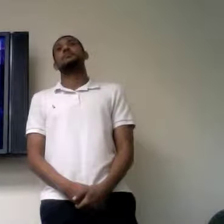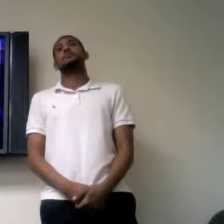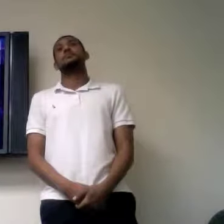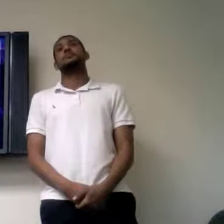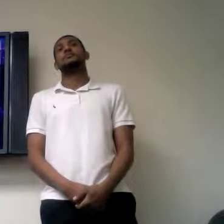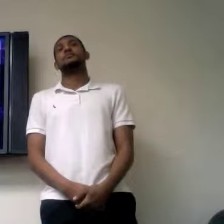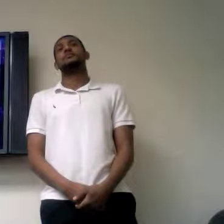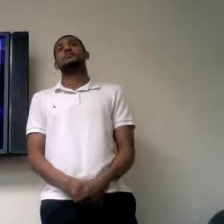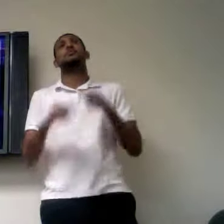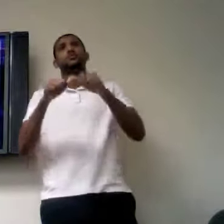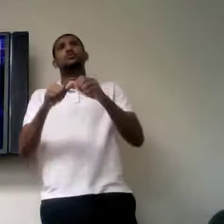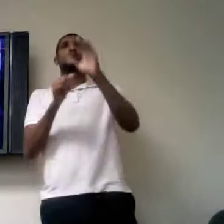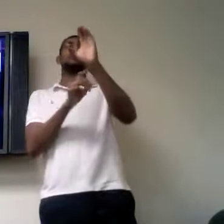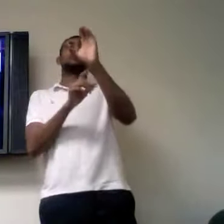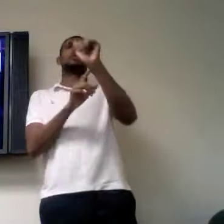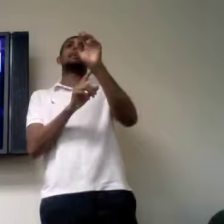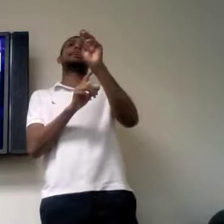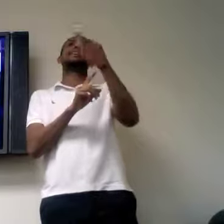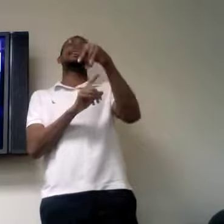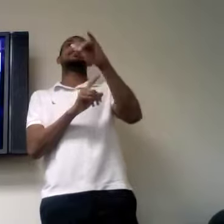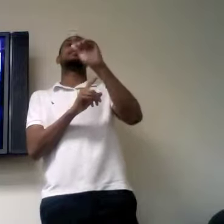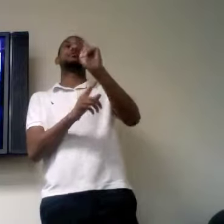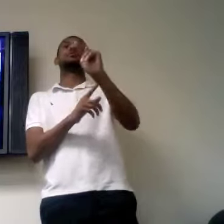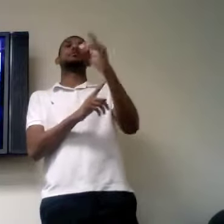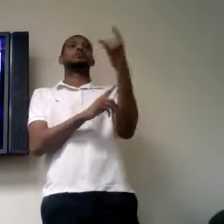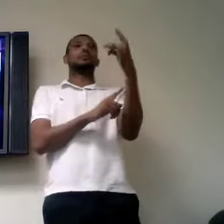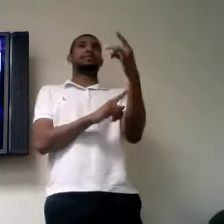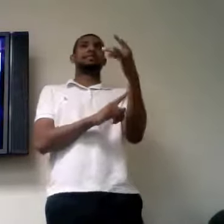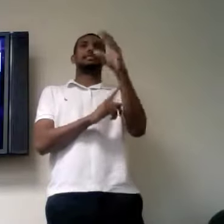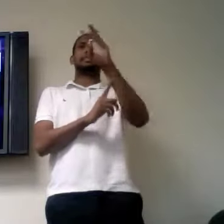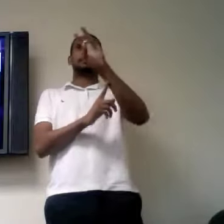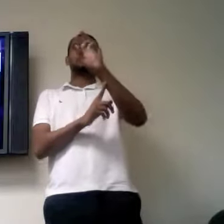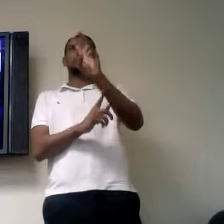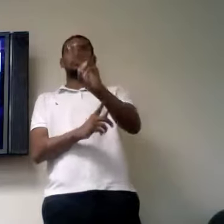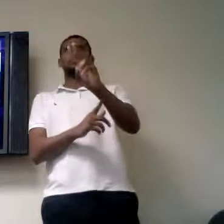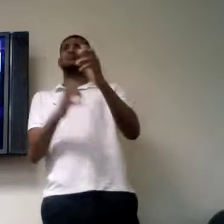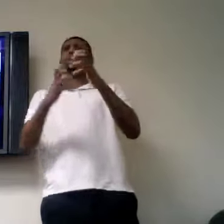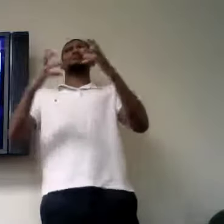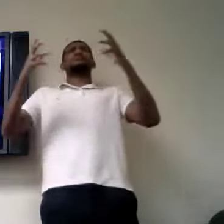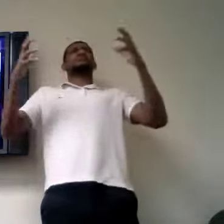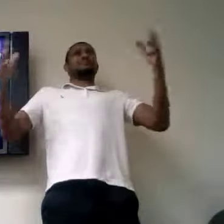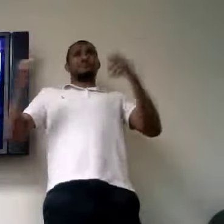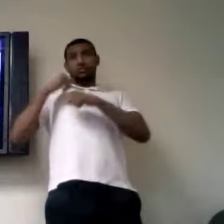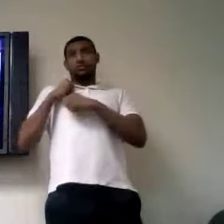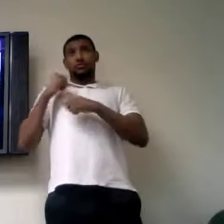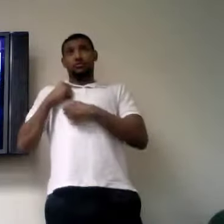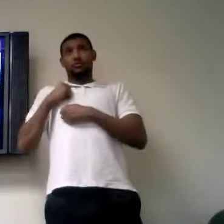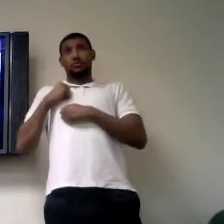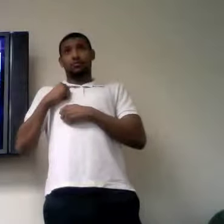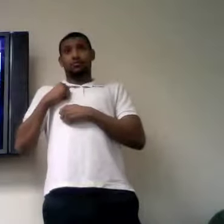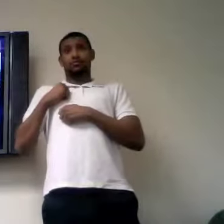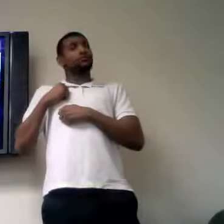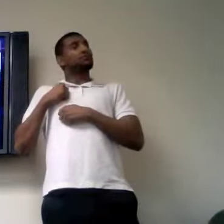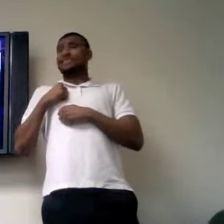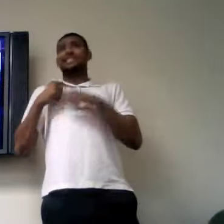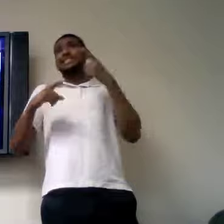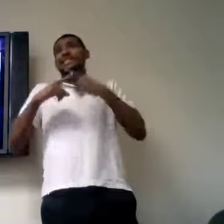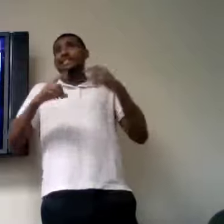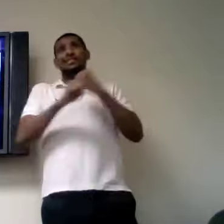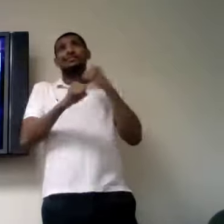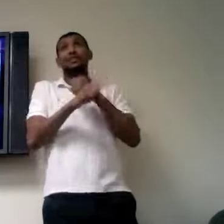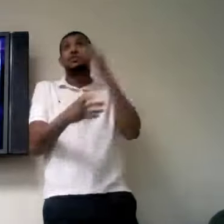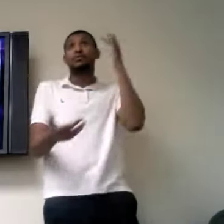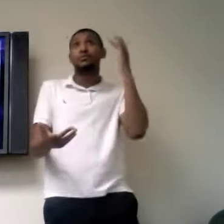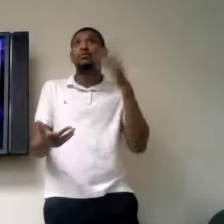Antietam campaign in 1862, thousands of Confederate soldiers were deemed unfit for duty because of